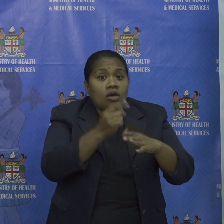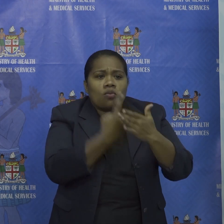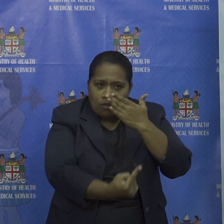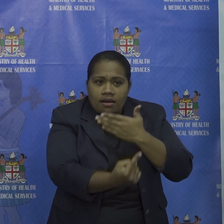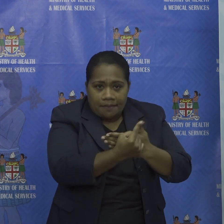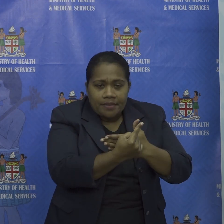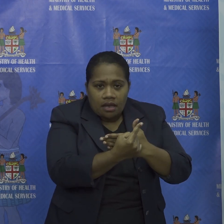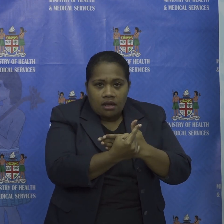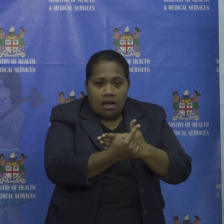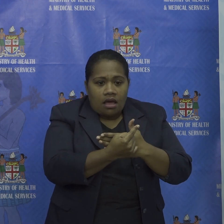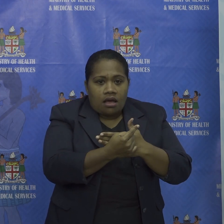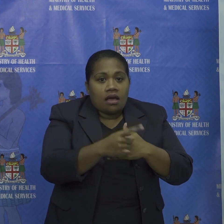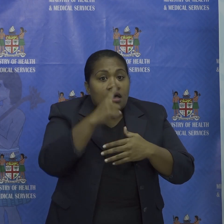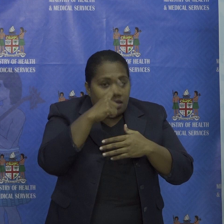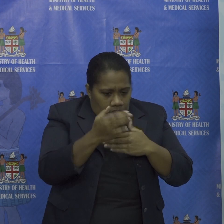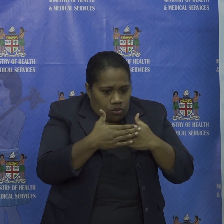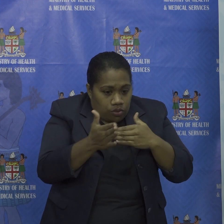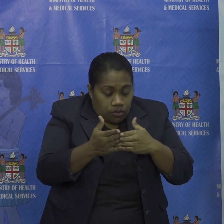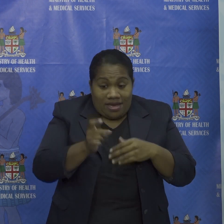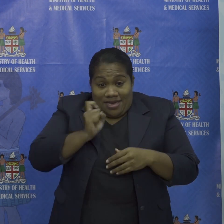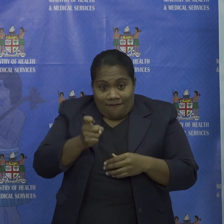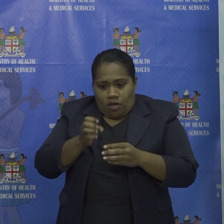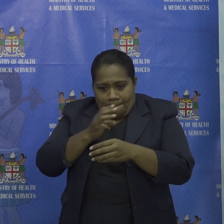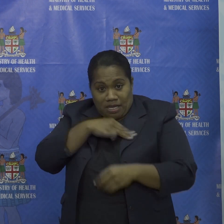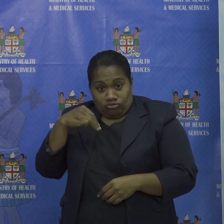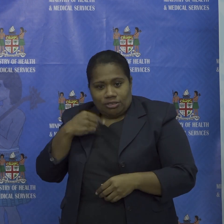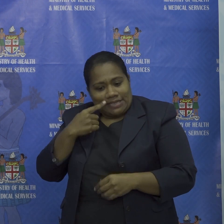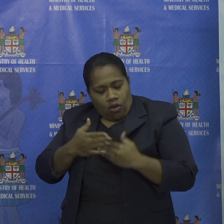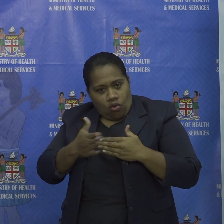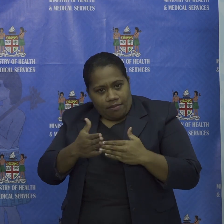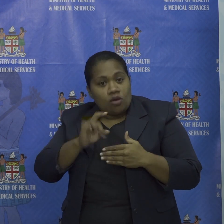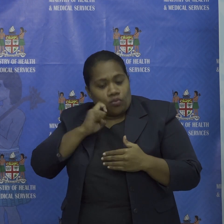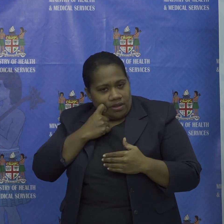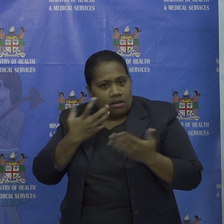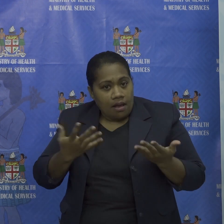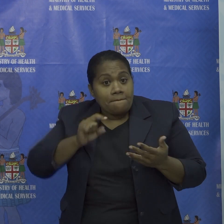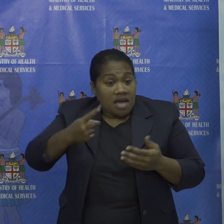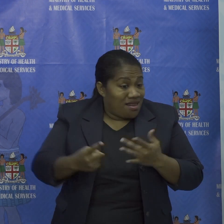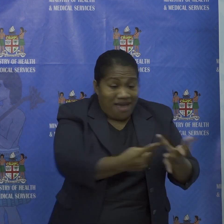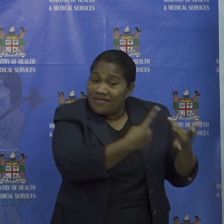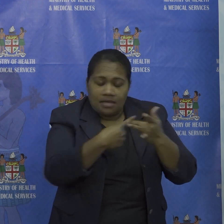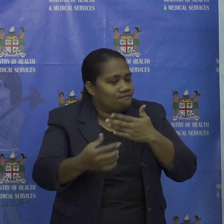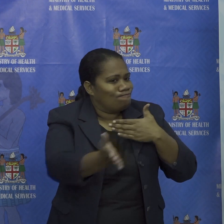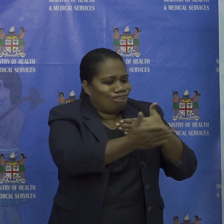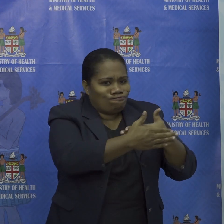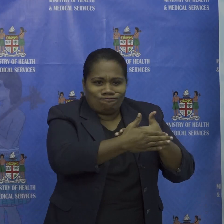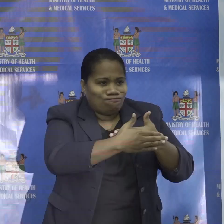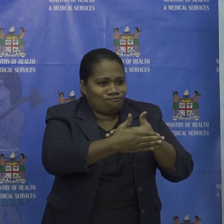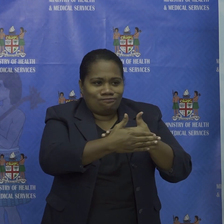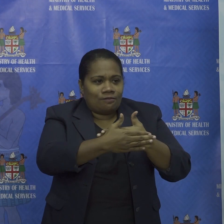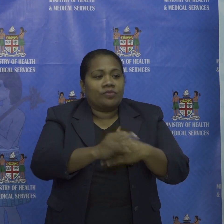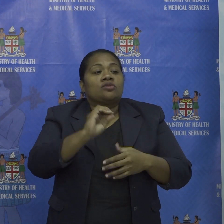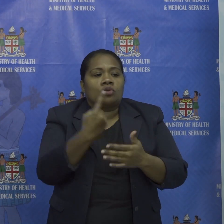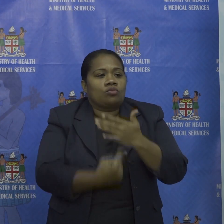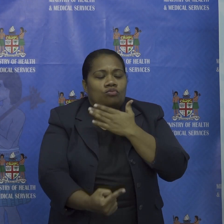with authorization granted by the ministry. And we will work directly with essential service providers on those